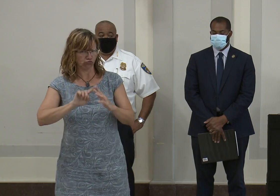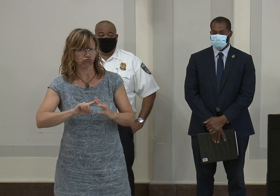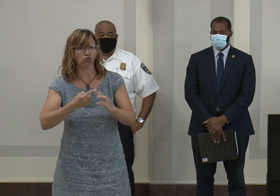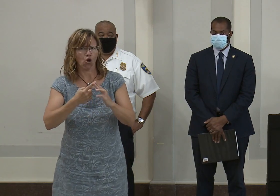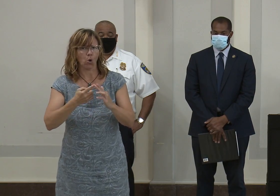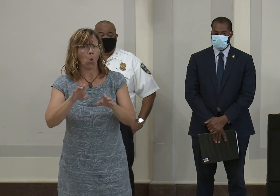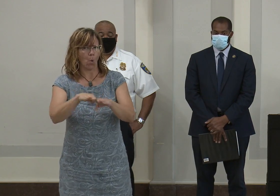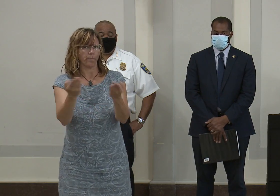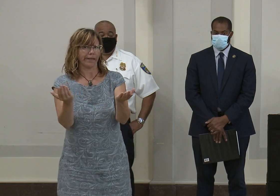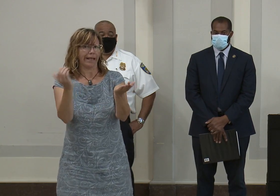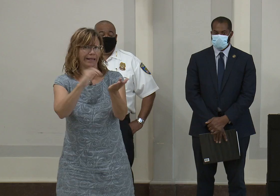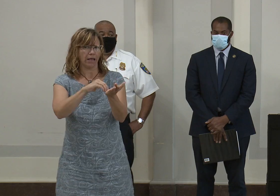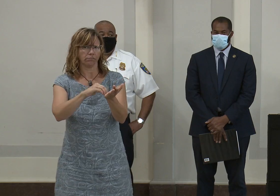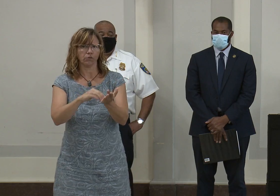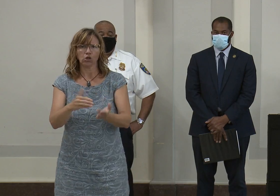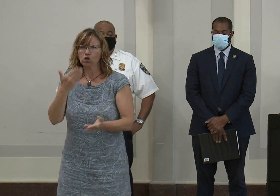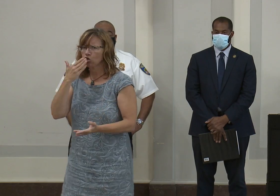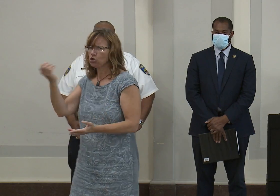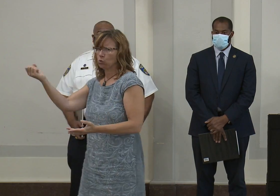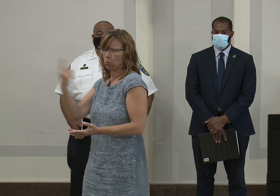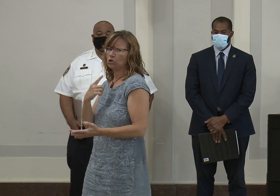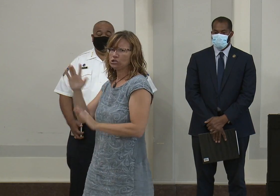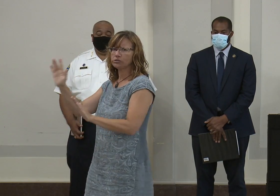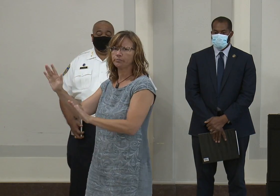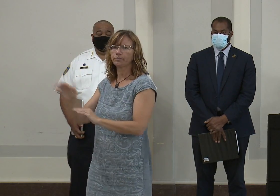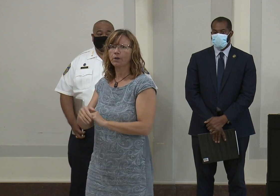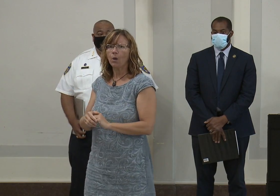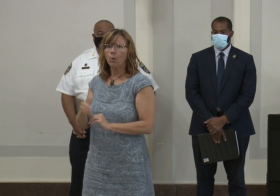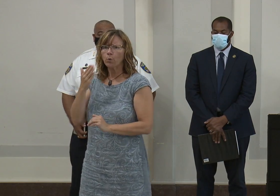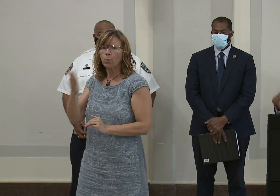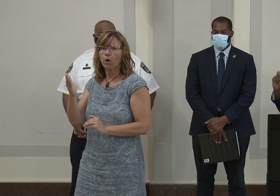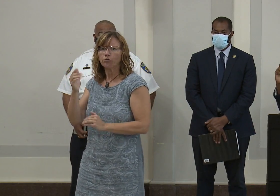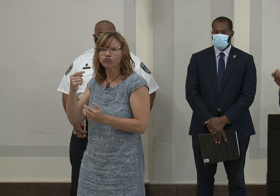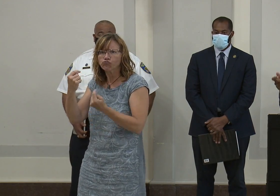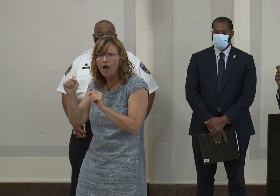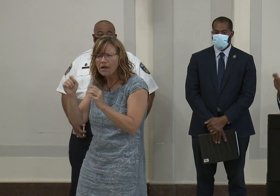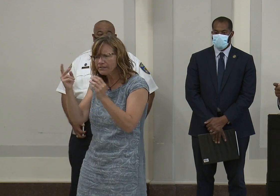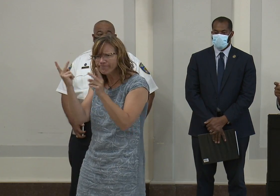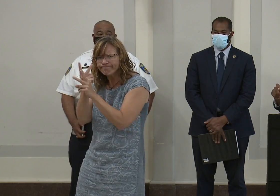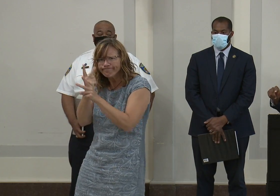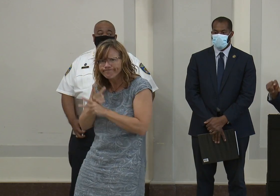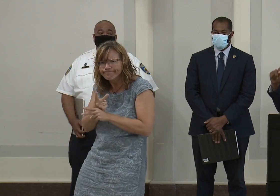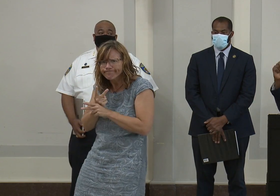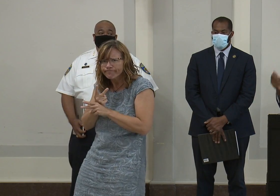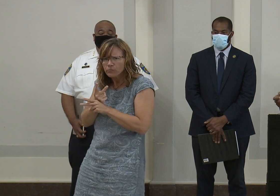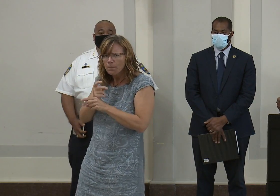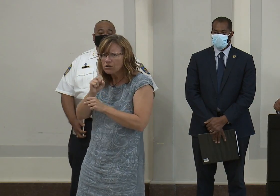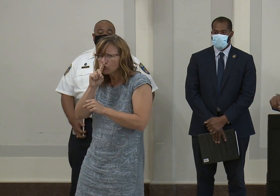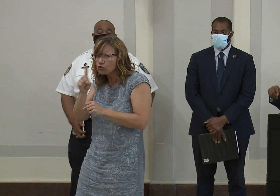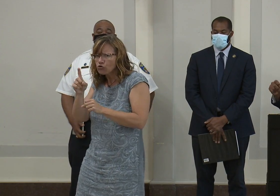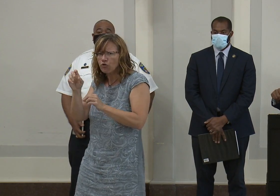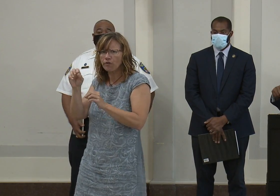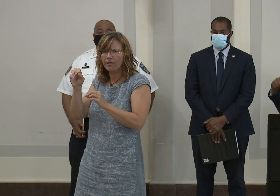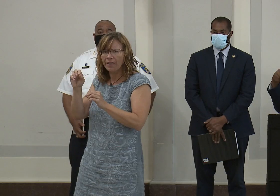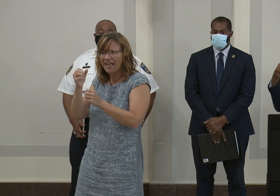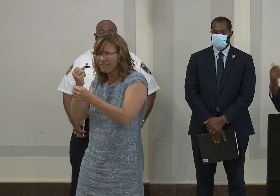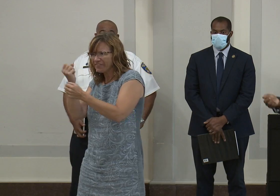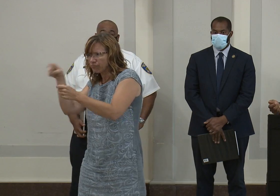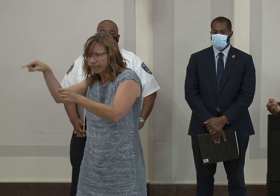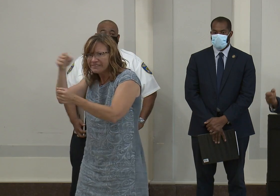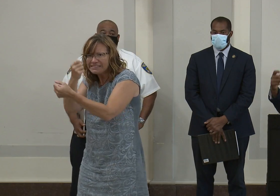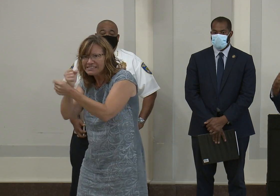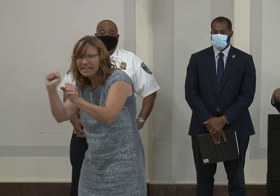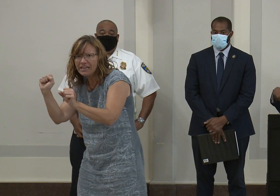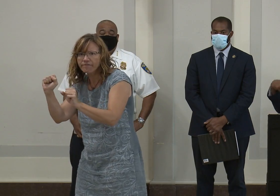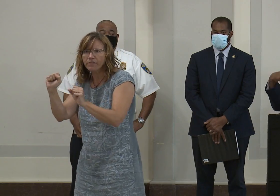process. This, again, is about making sure that we put in everything that's as safe as possible for our workers, for the people that are